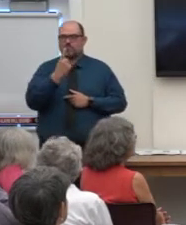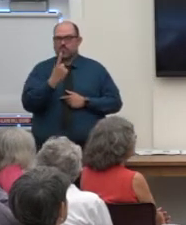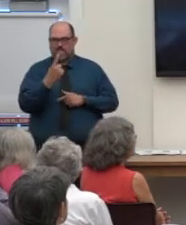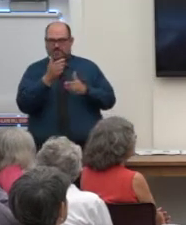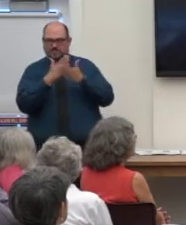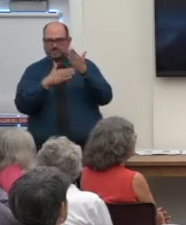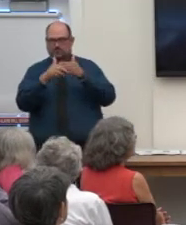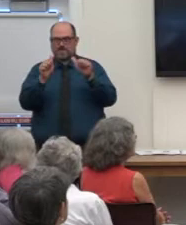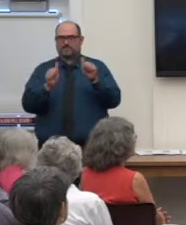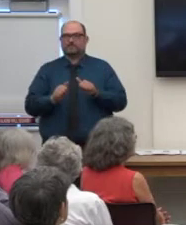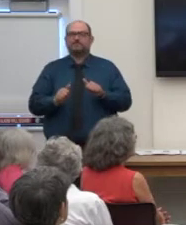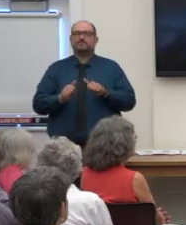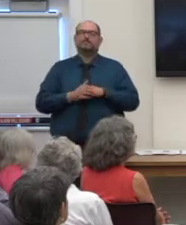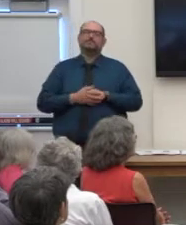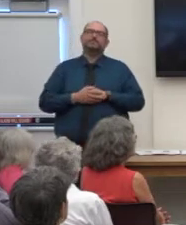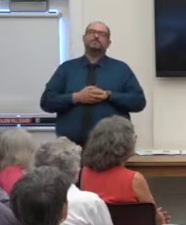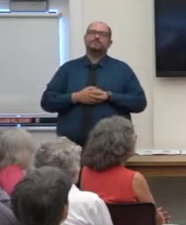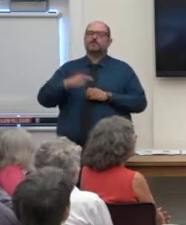G,